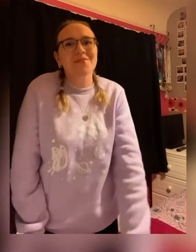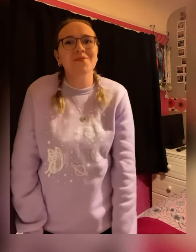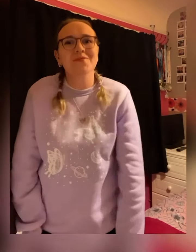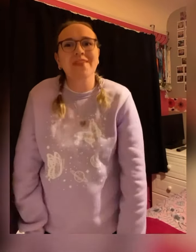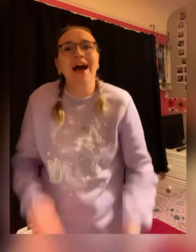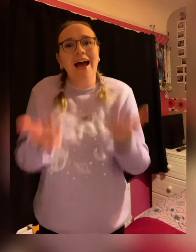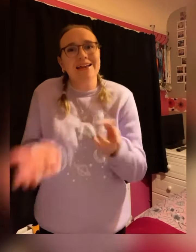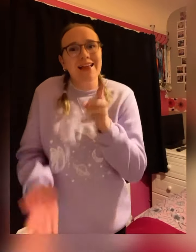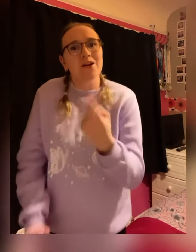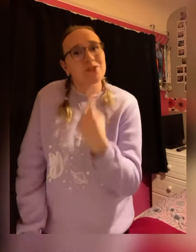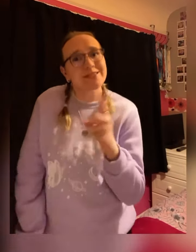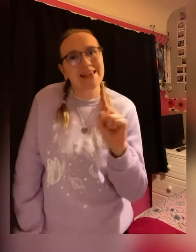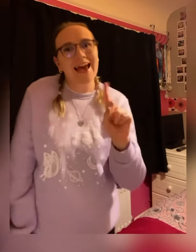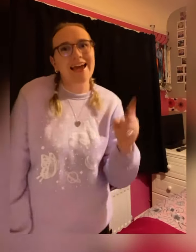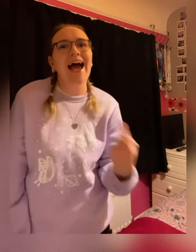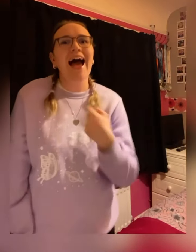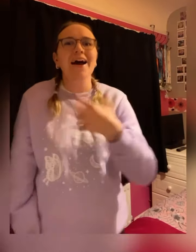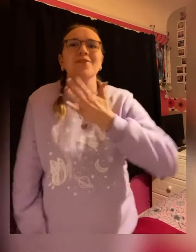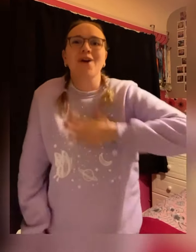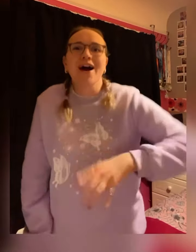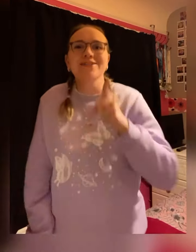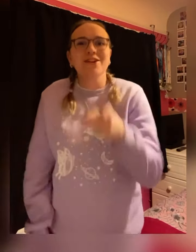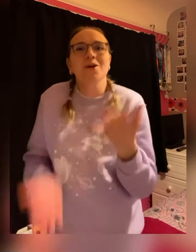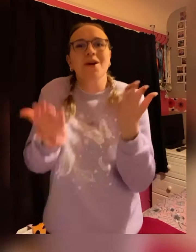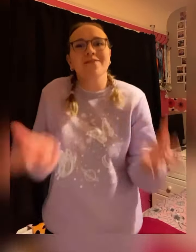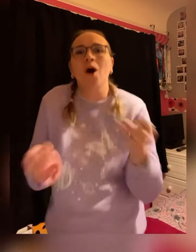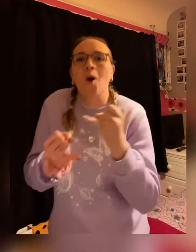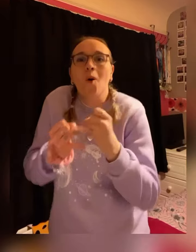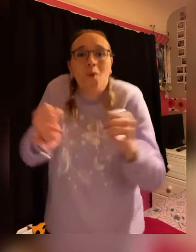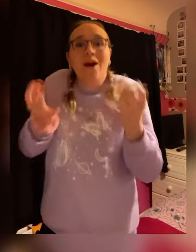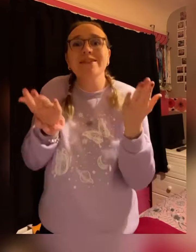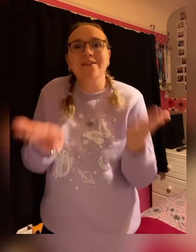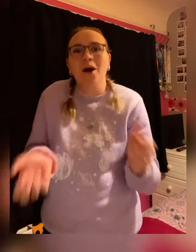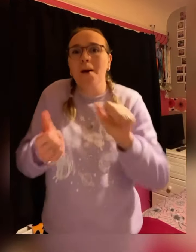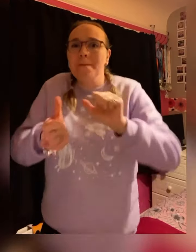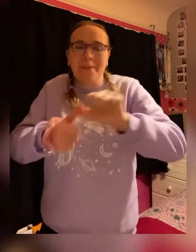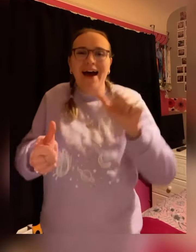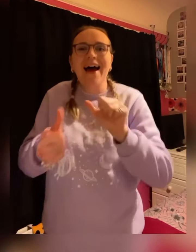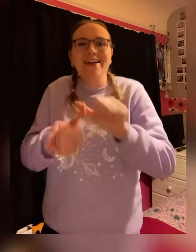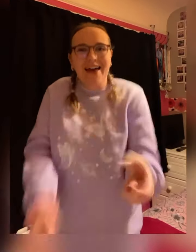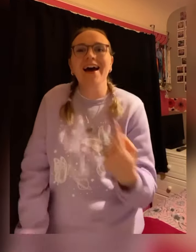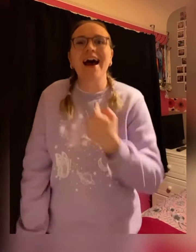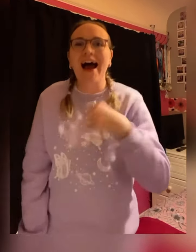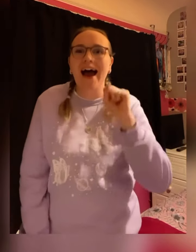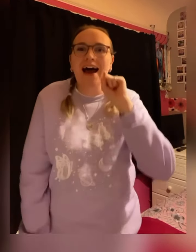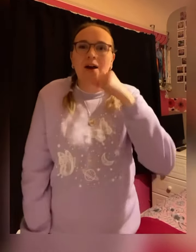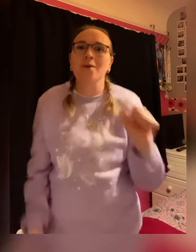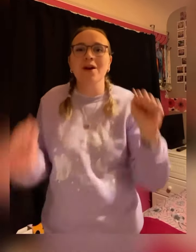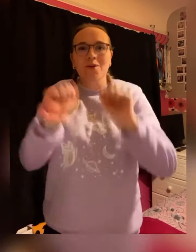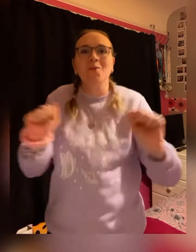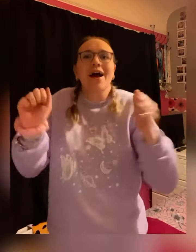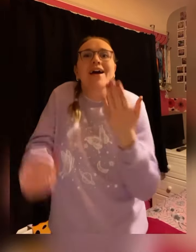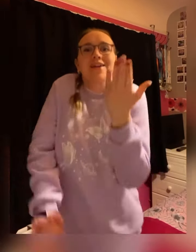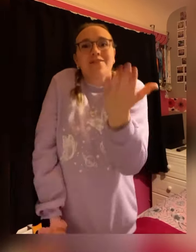And now you say, I want you, but where's it for better? I would wait for it